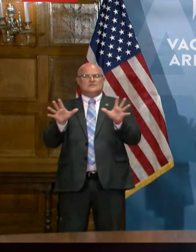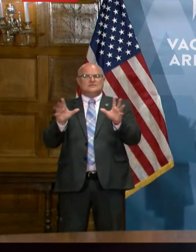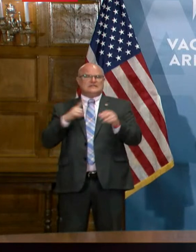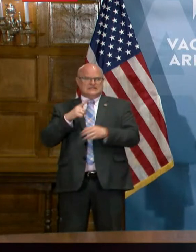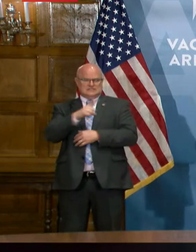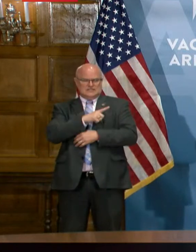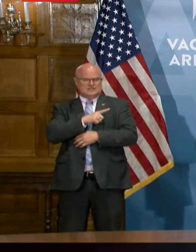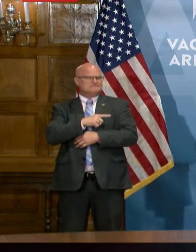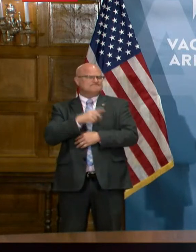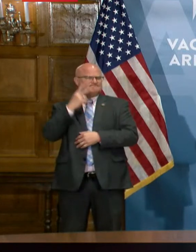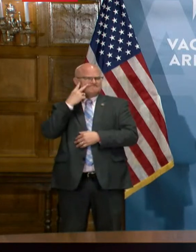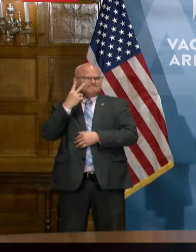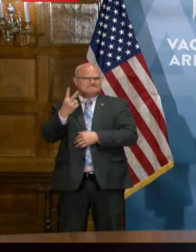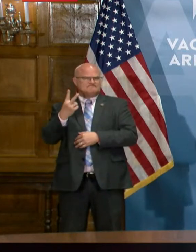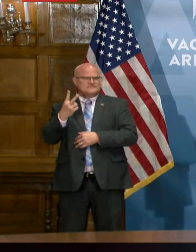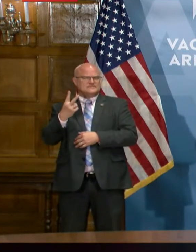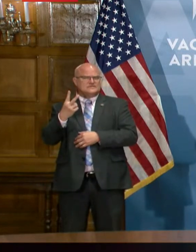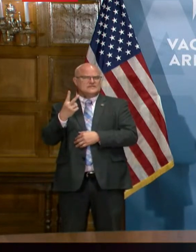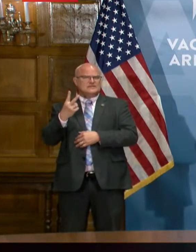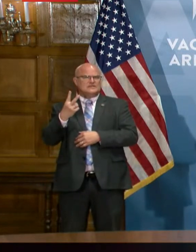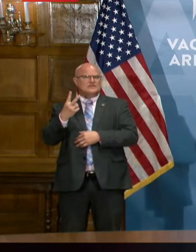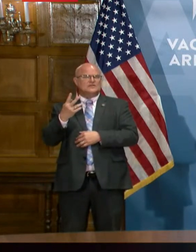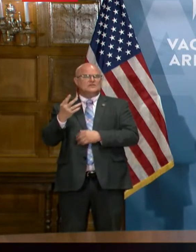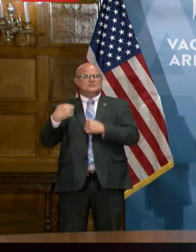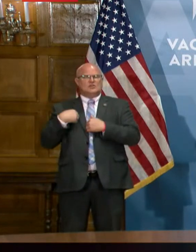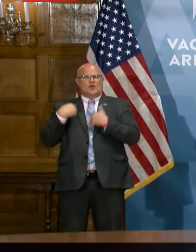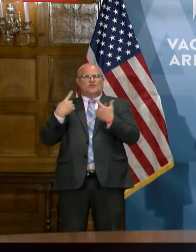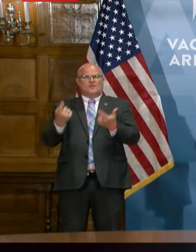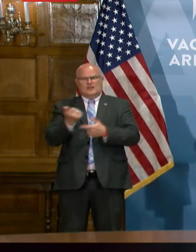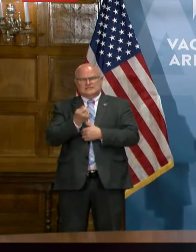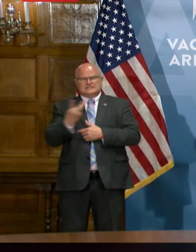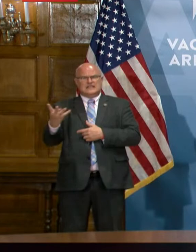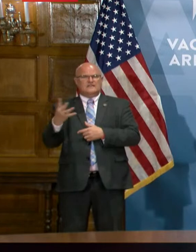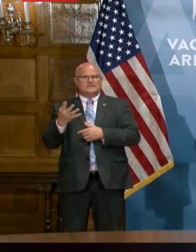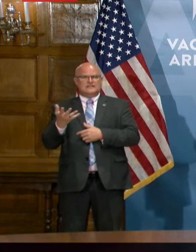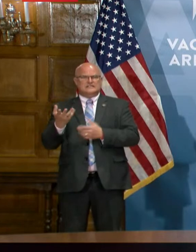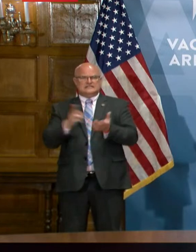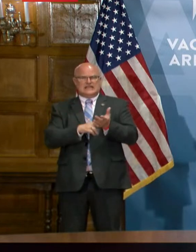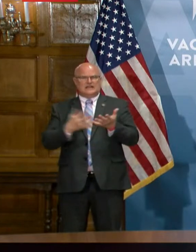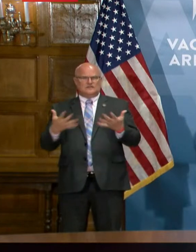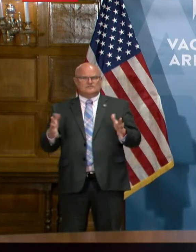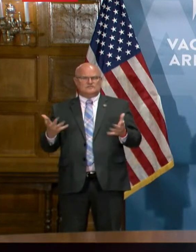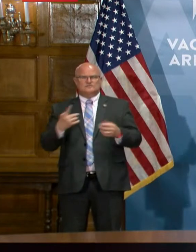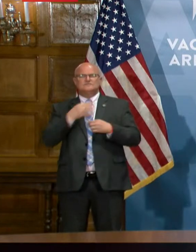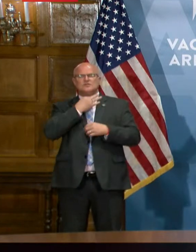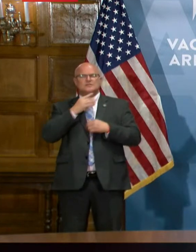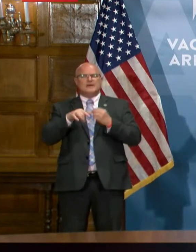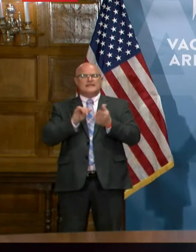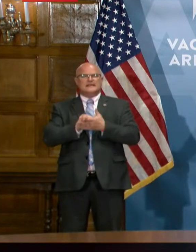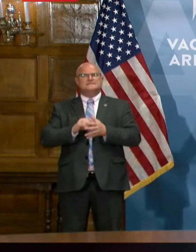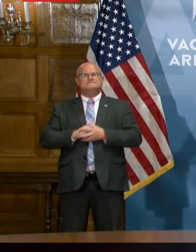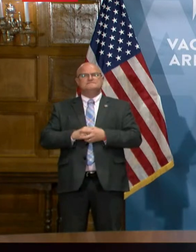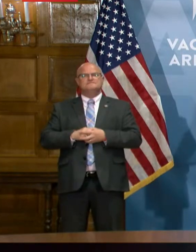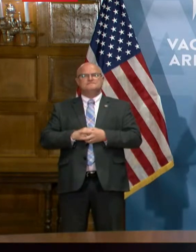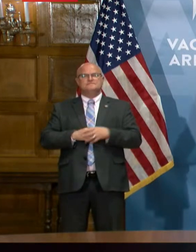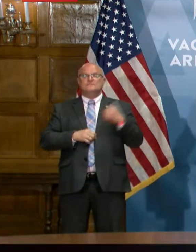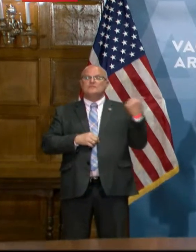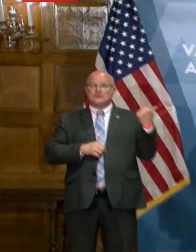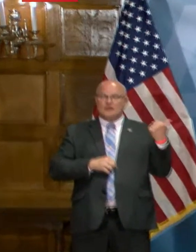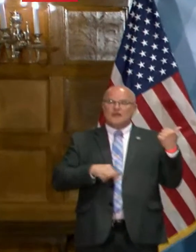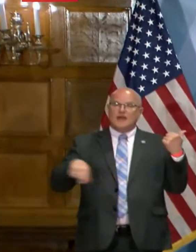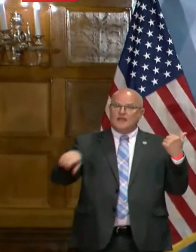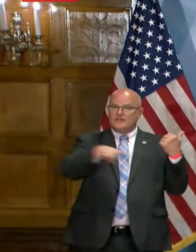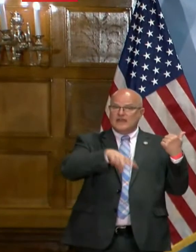Assembly and seeing you sign so far several of these measures? Well, they should